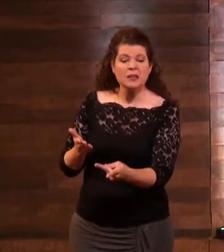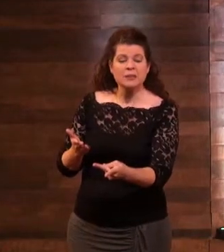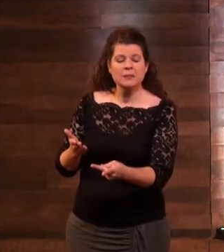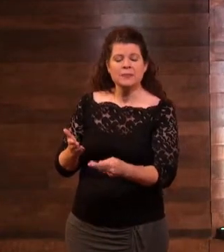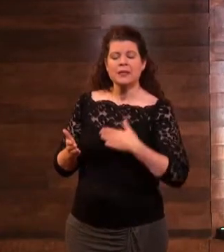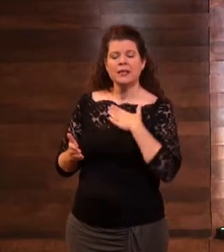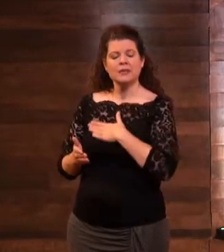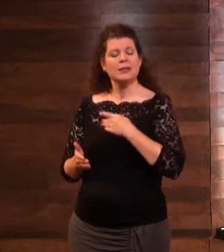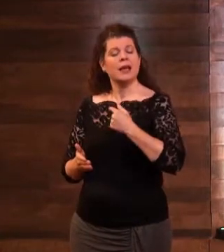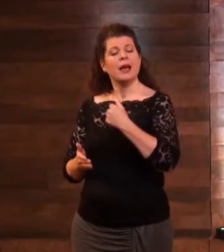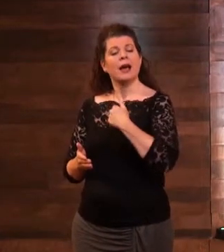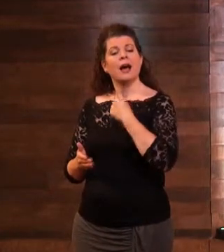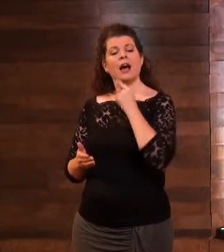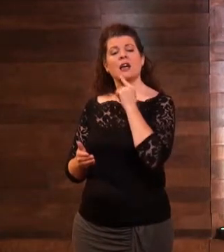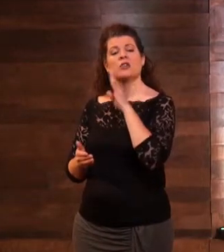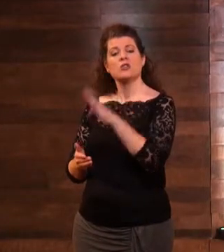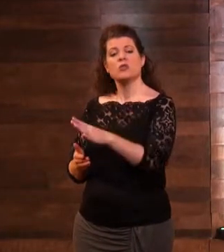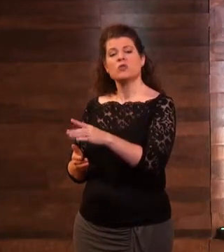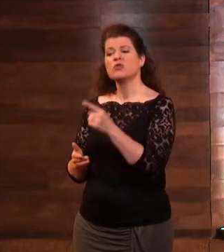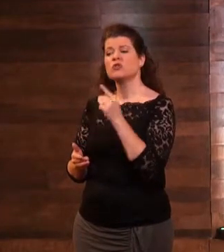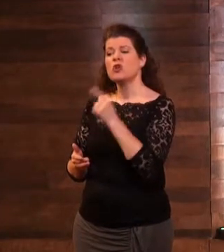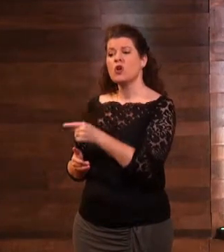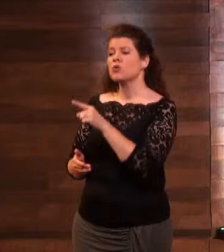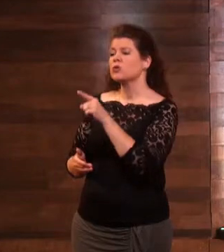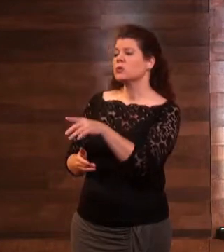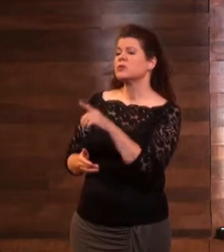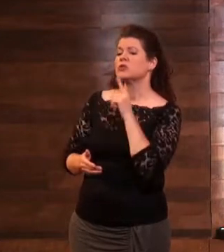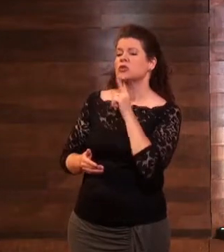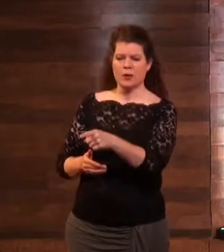say, I told you so.